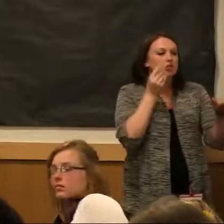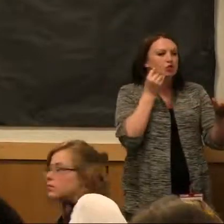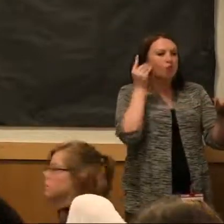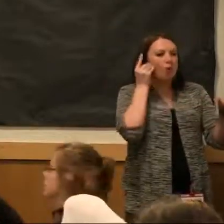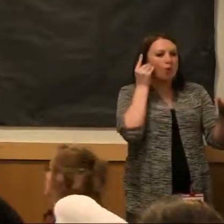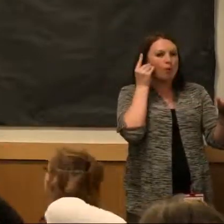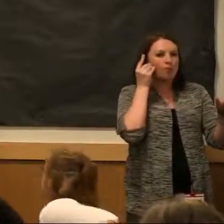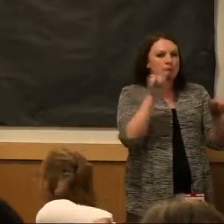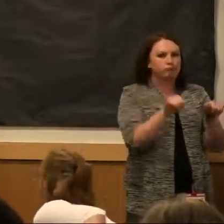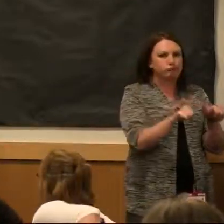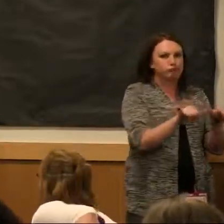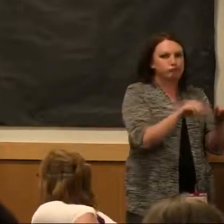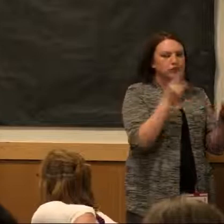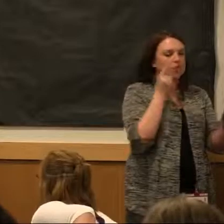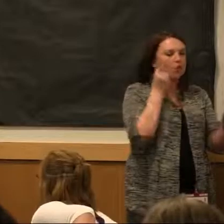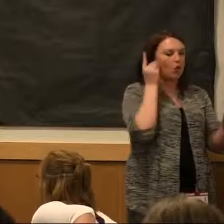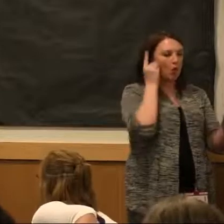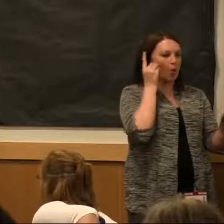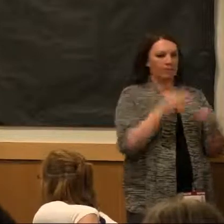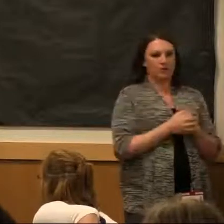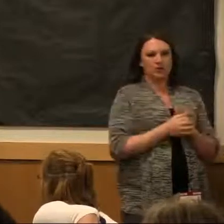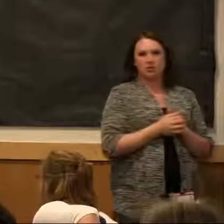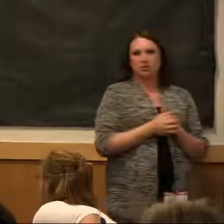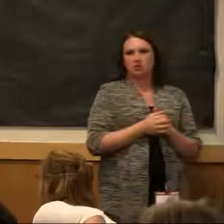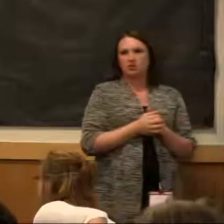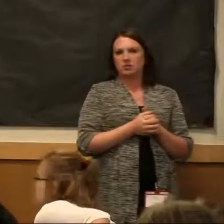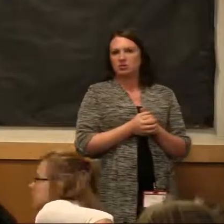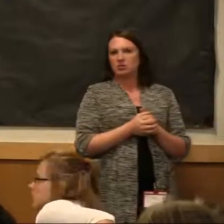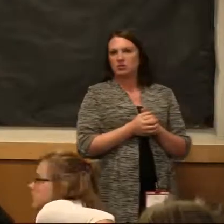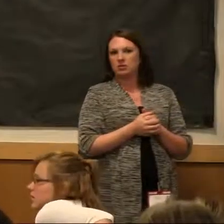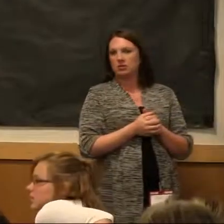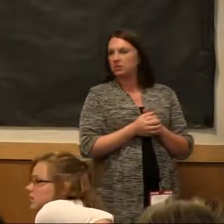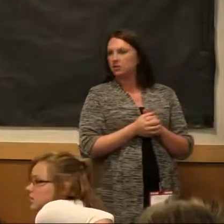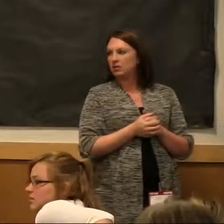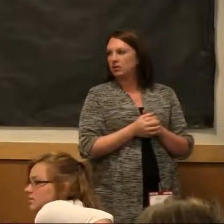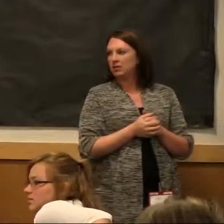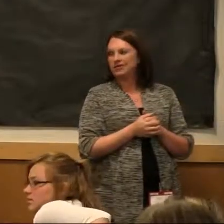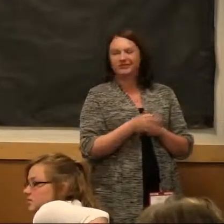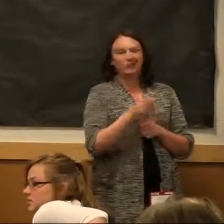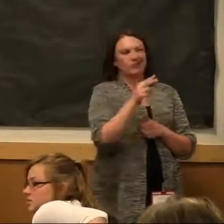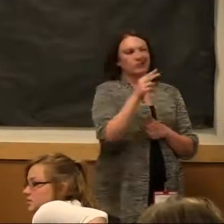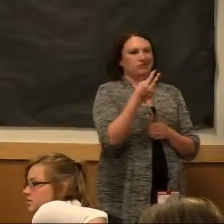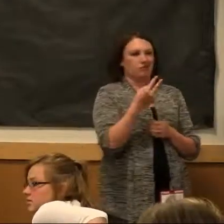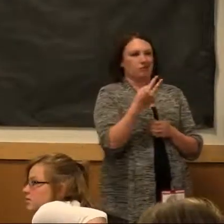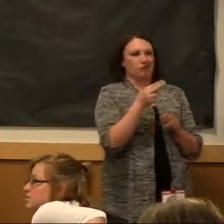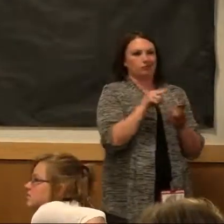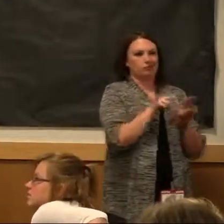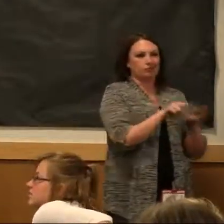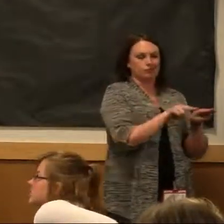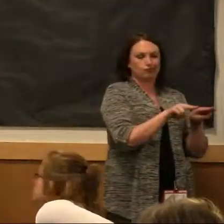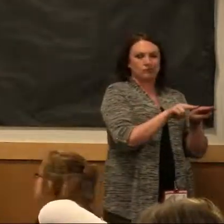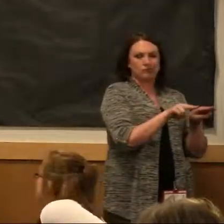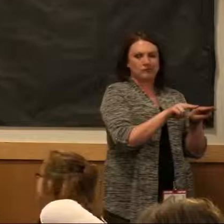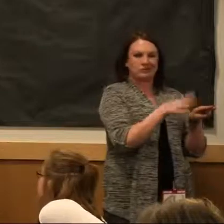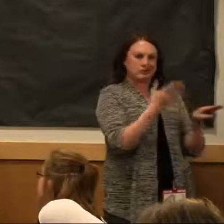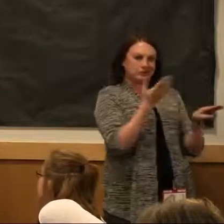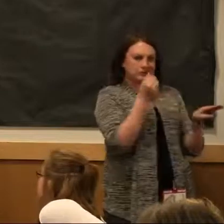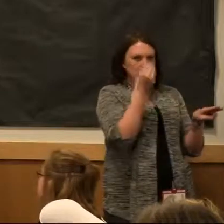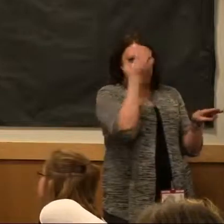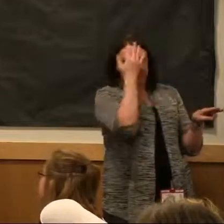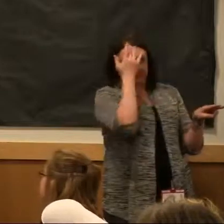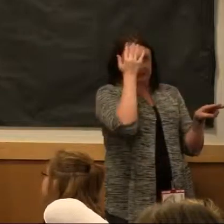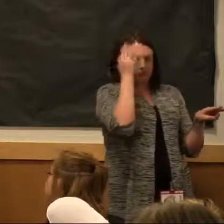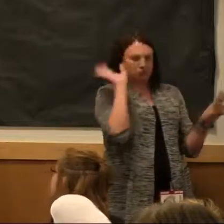His question is, what are the basic sizes of the dorms? You know, for a double, I'm not recalling the